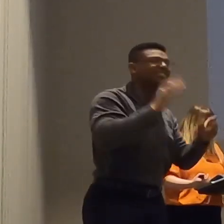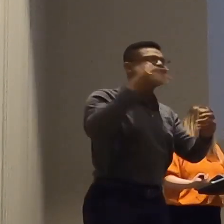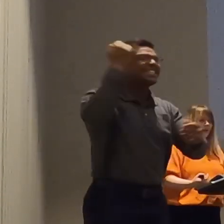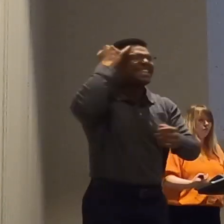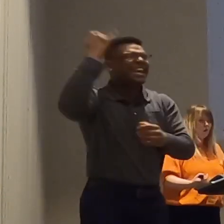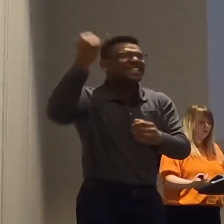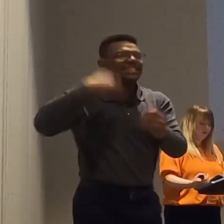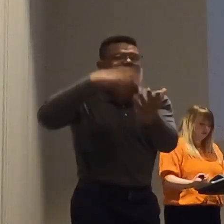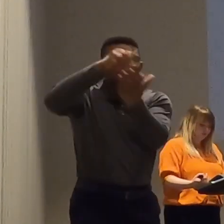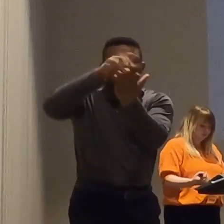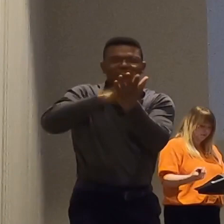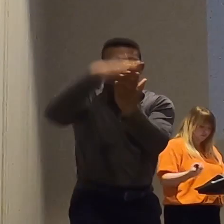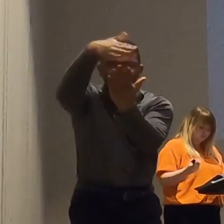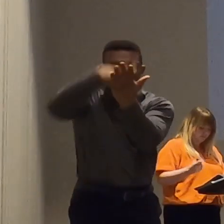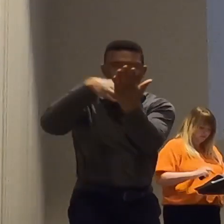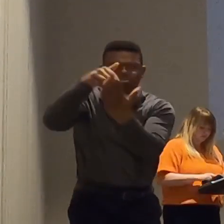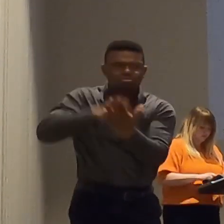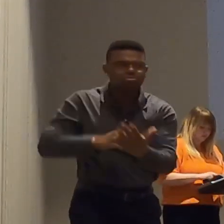them." End quote.